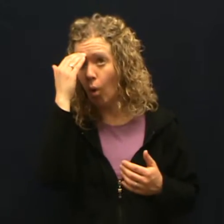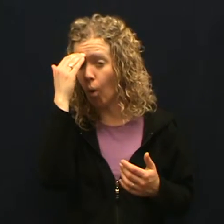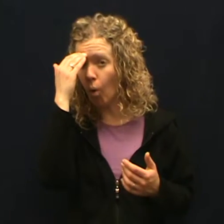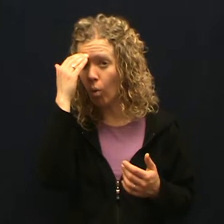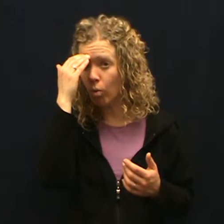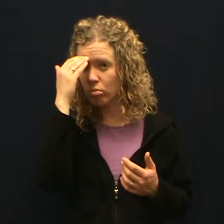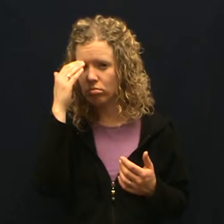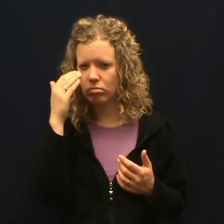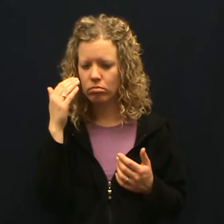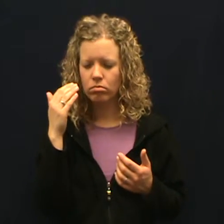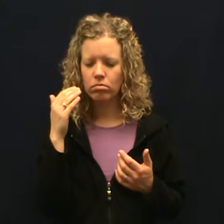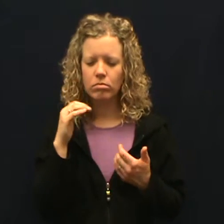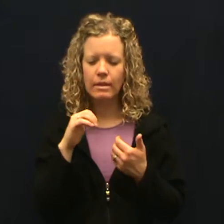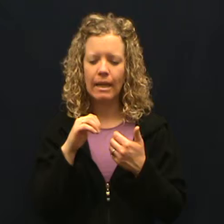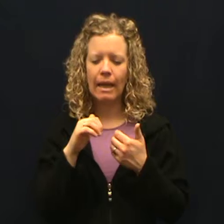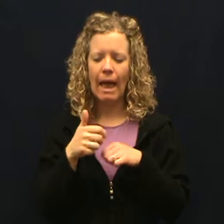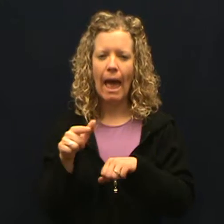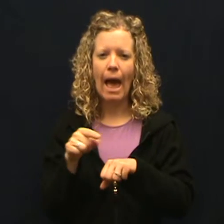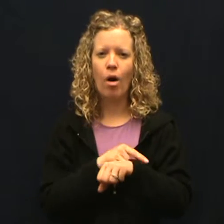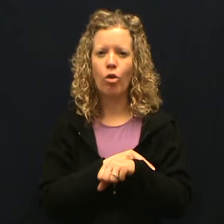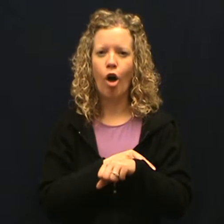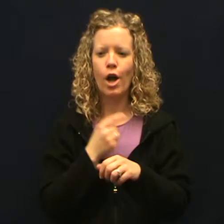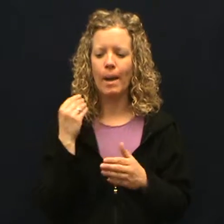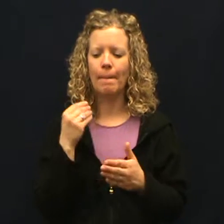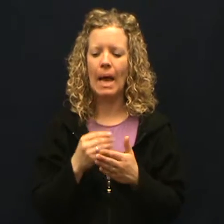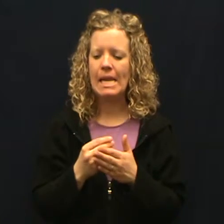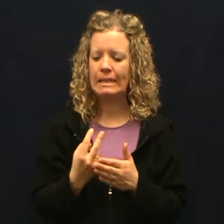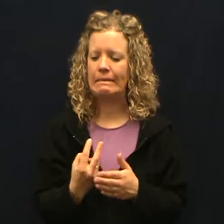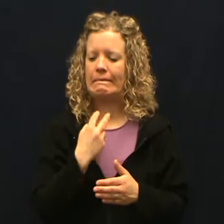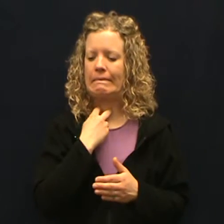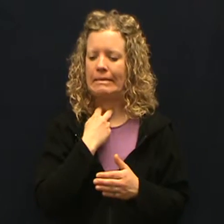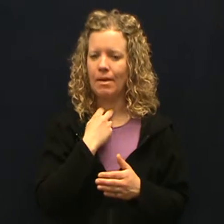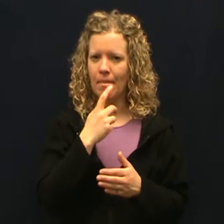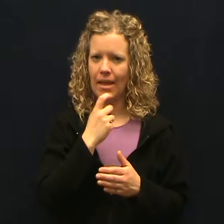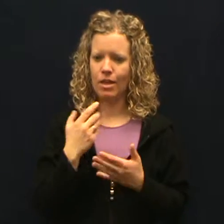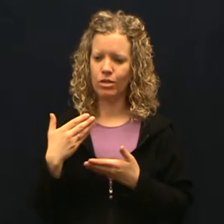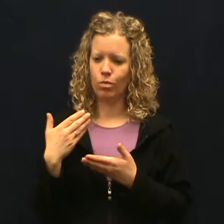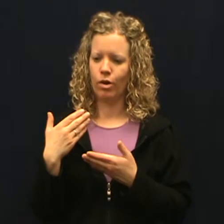our money's being tied up by extending credit to our customers.